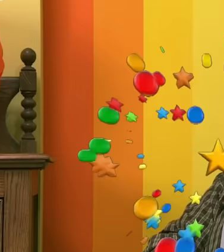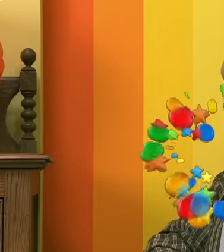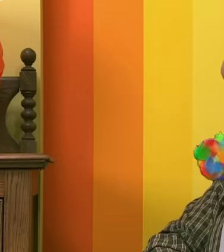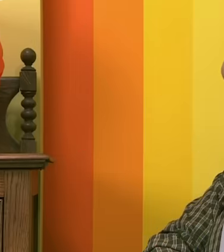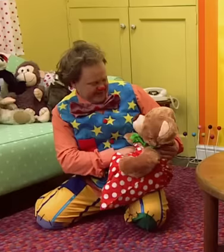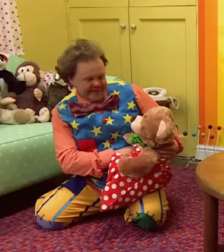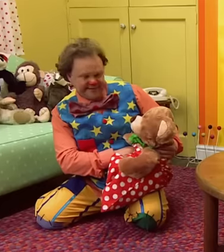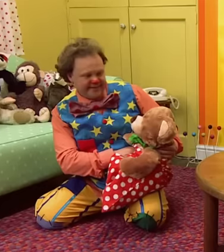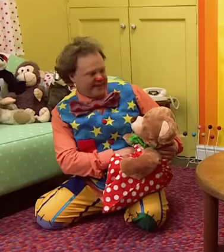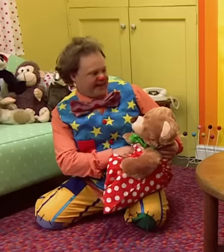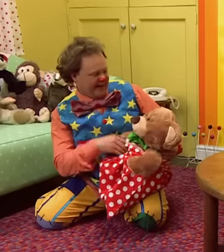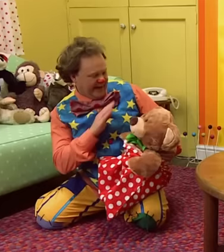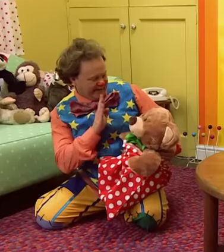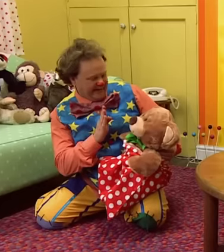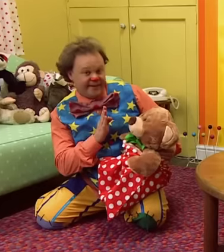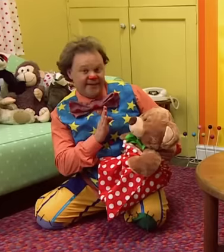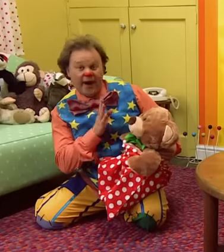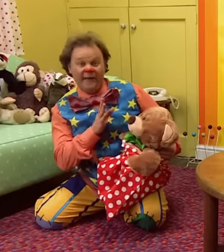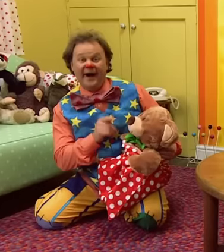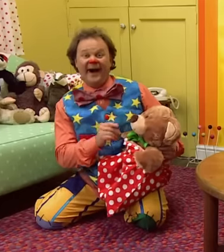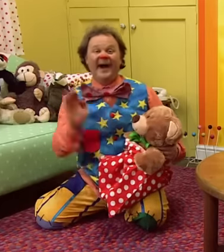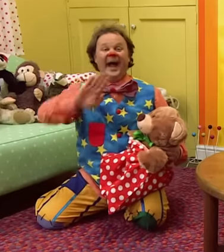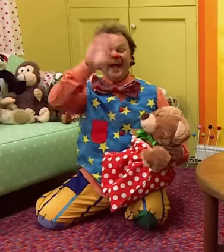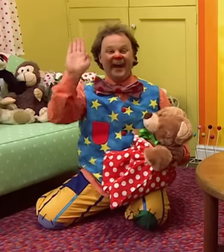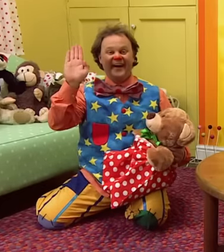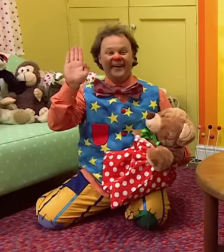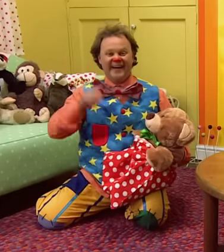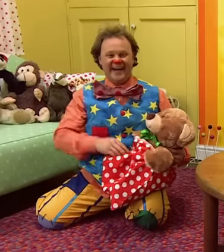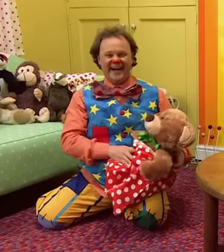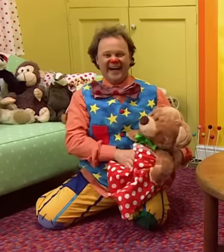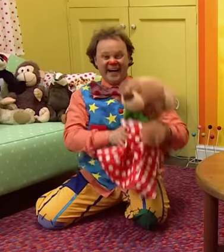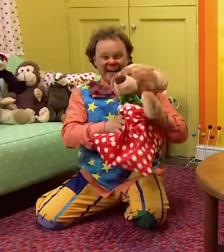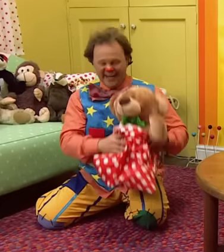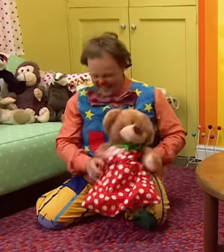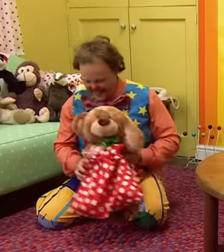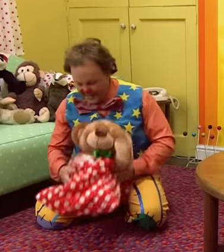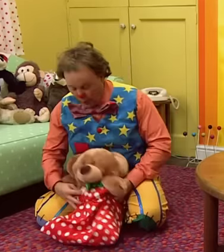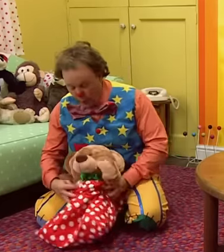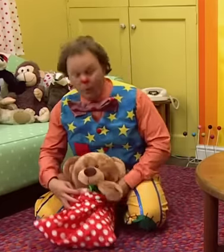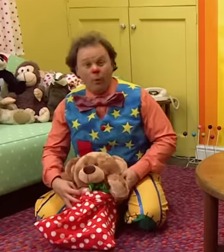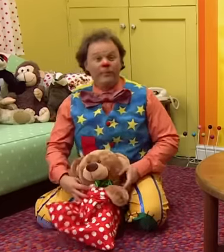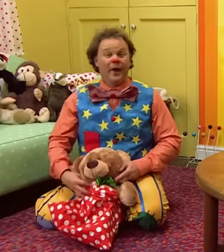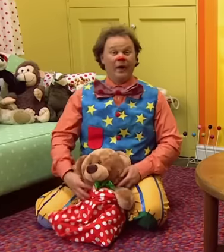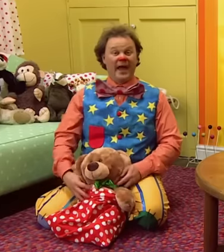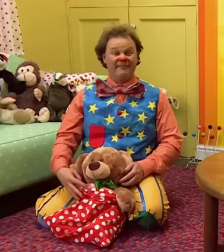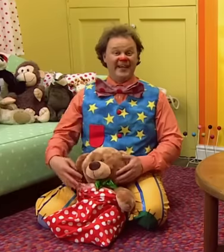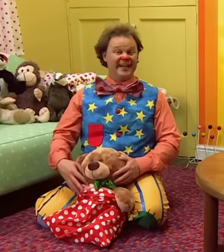Okay. Hello, Mr Tumble. Hello. Oh, hello! What are you doing? Ooh, we're having an